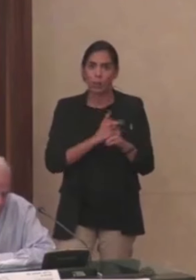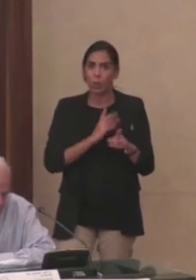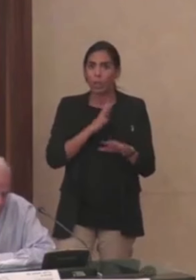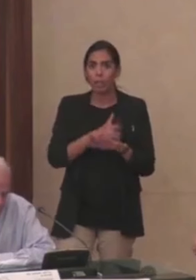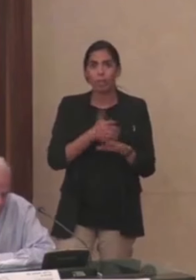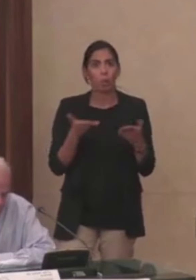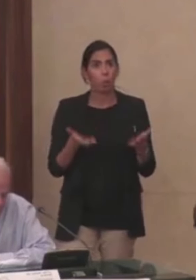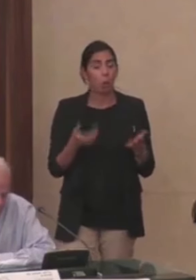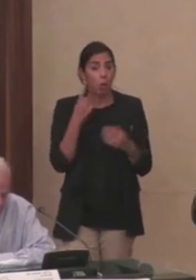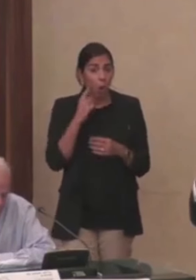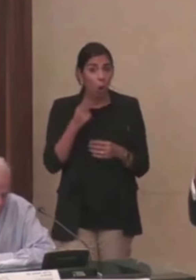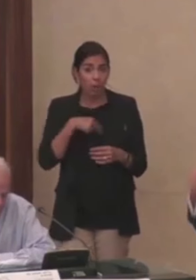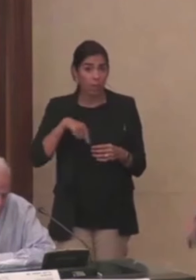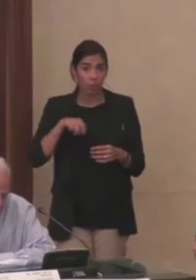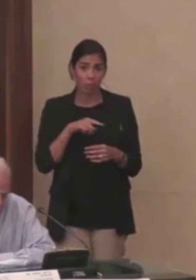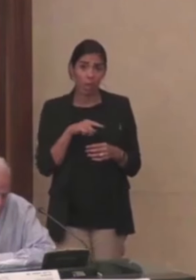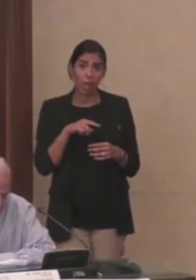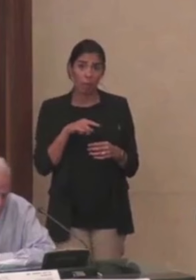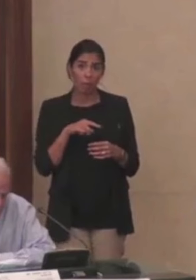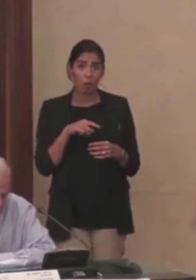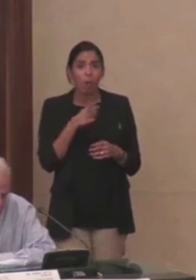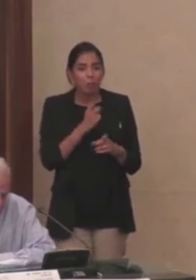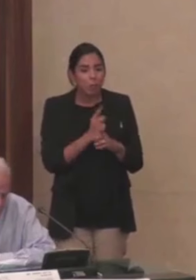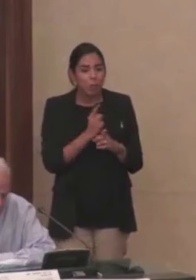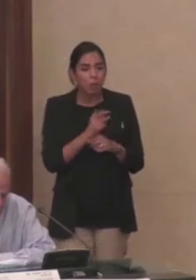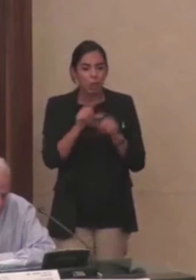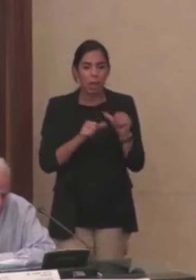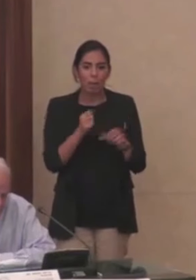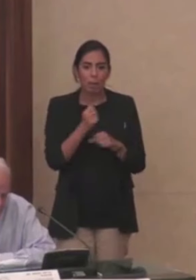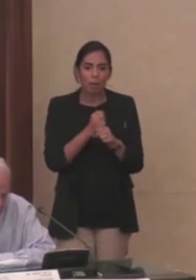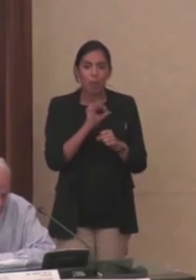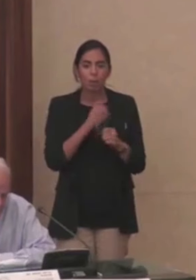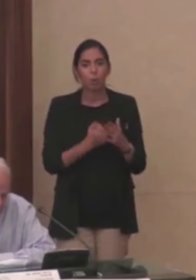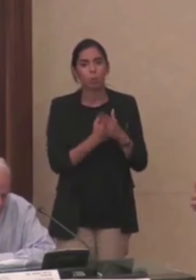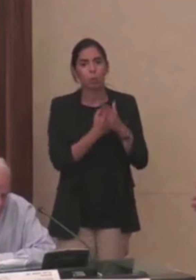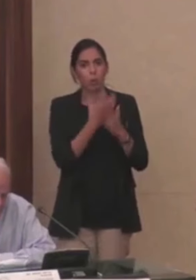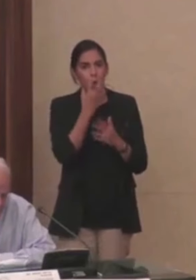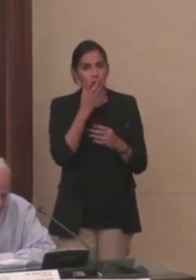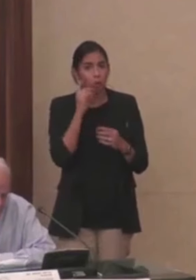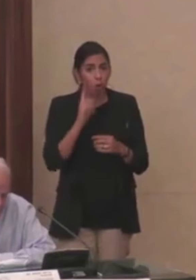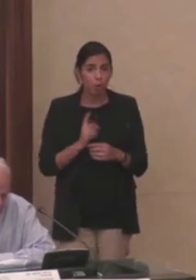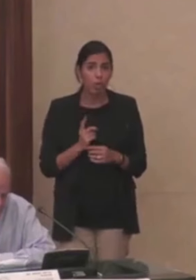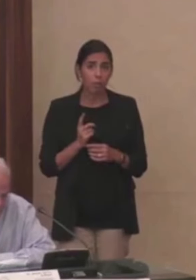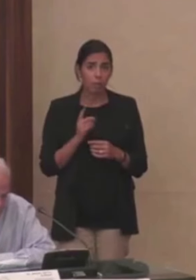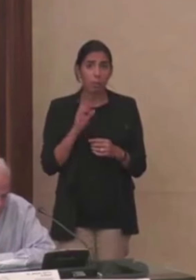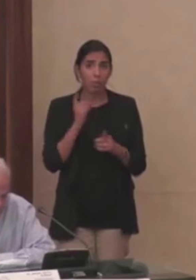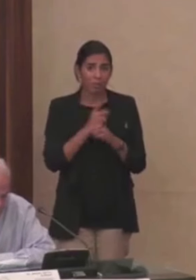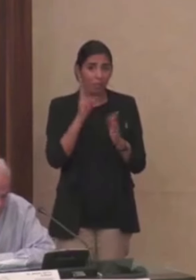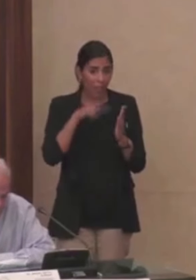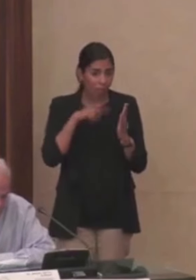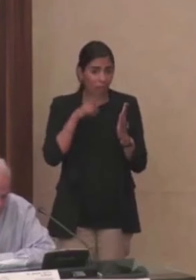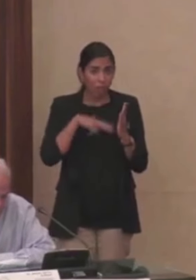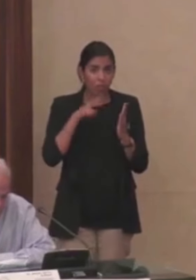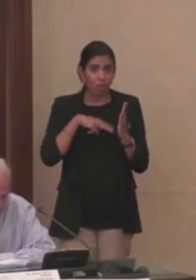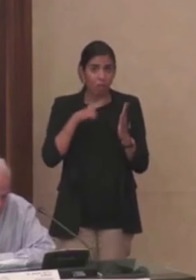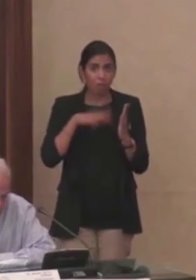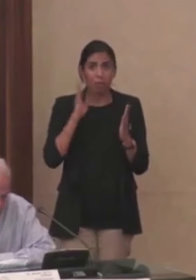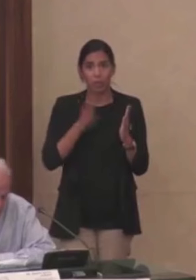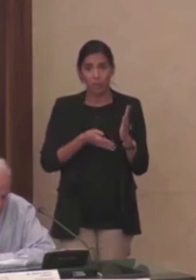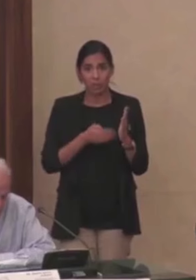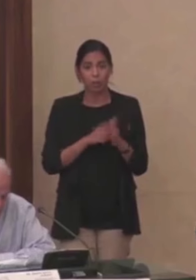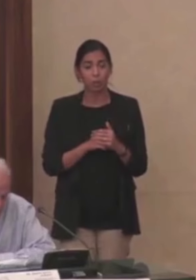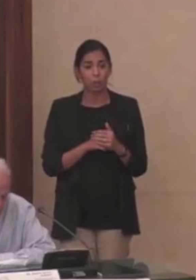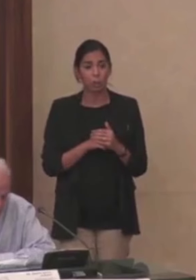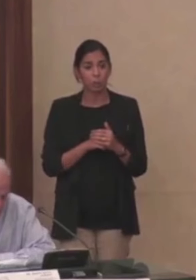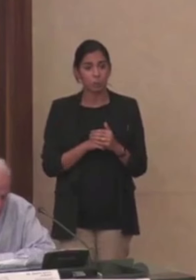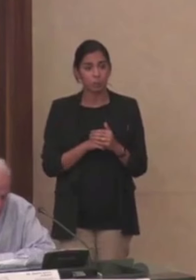a priority. If they need a change of drugs, if they need oxygen, you don't know that